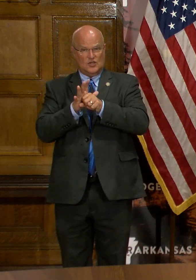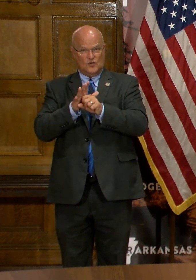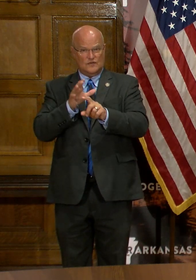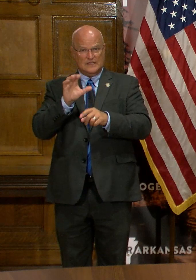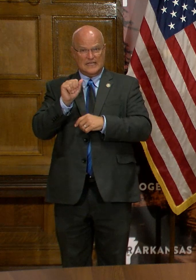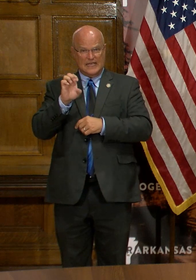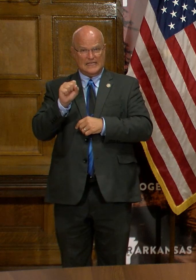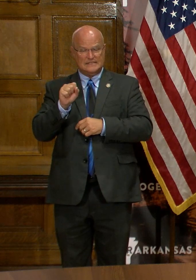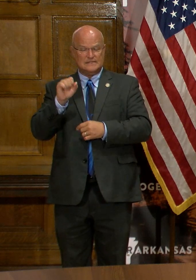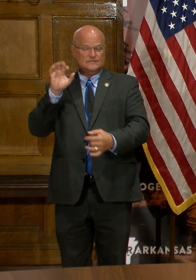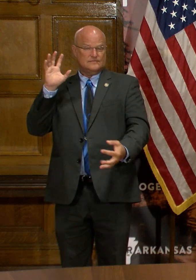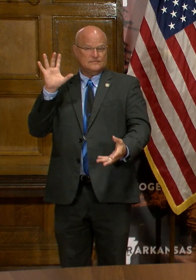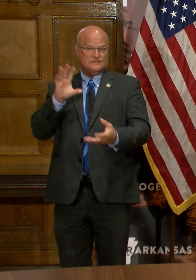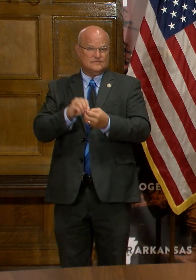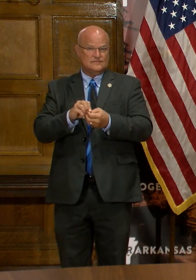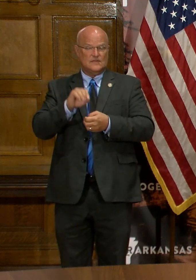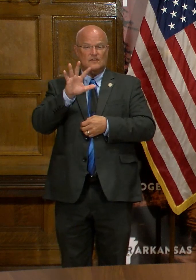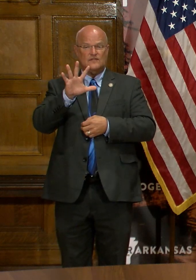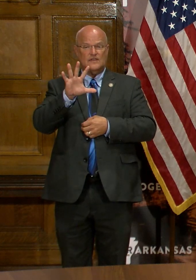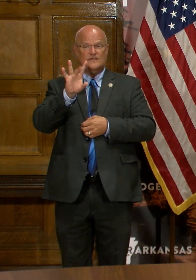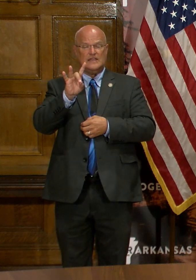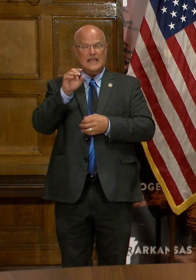cases. That brings us to